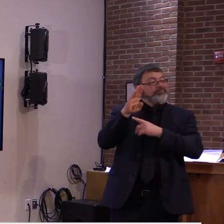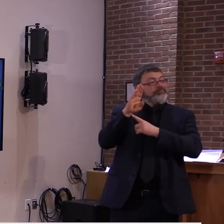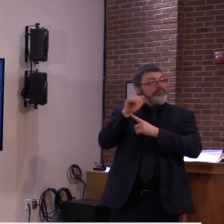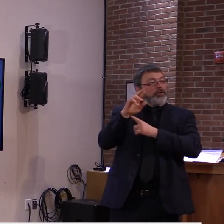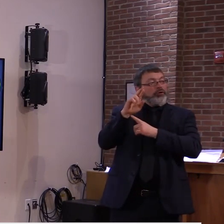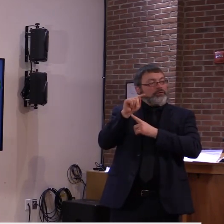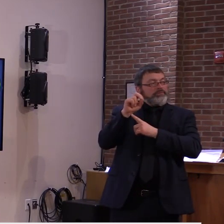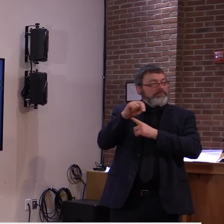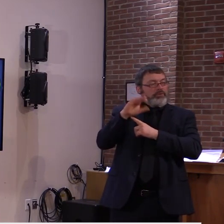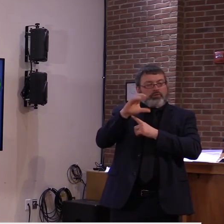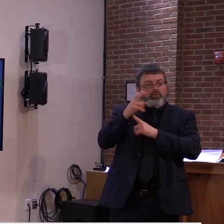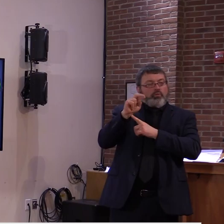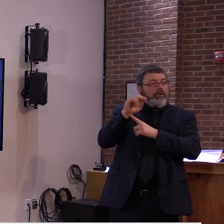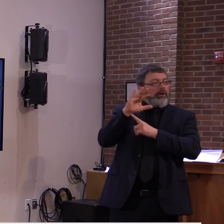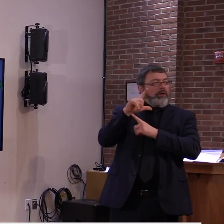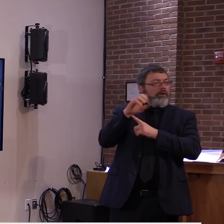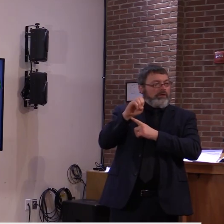sports. Great, thank you. Just